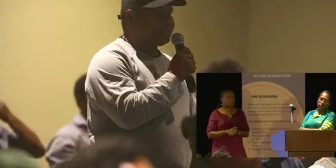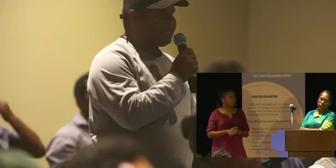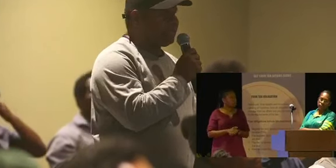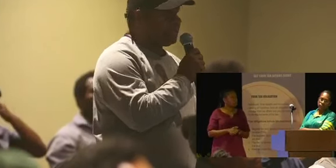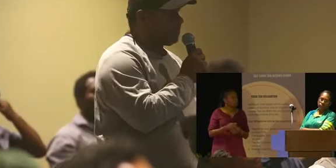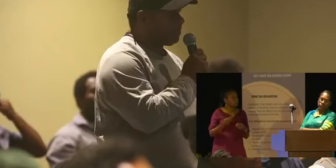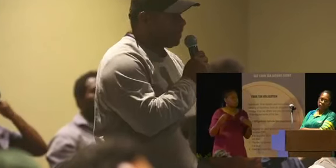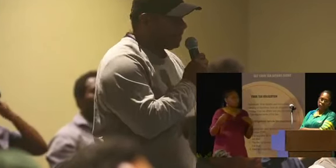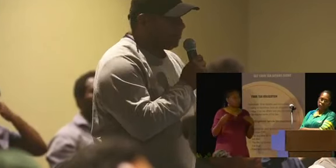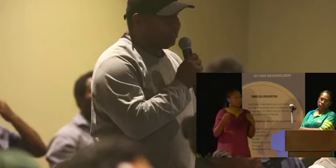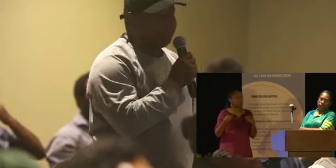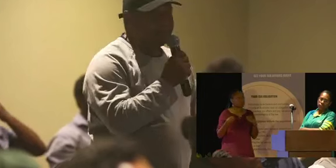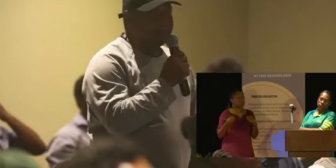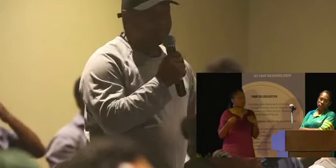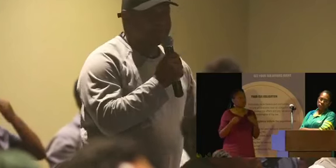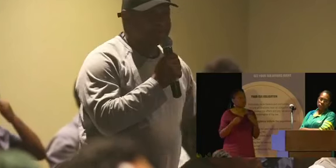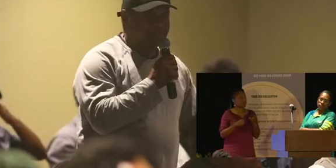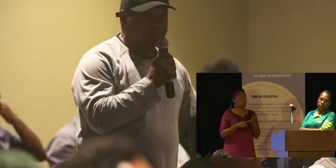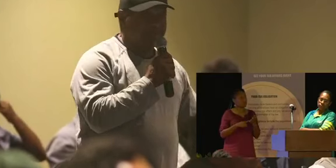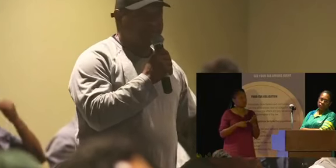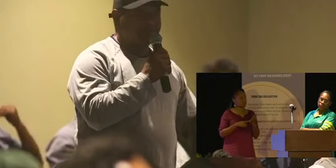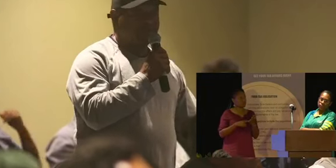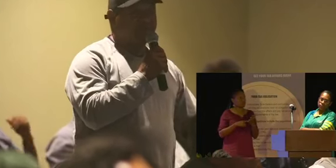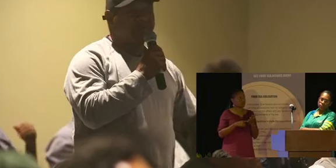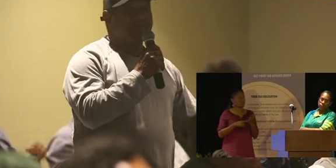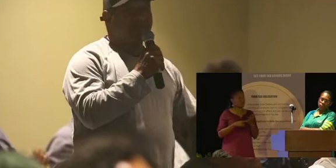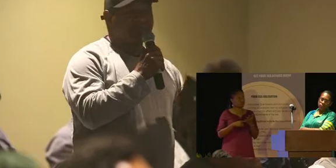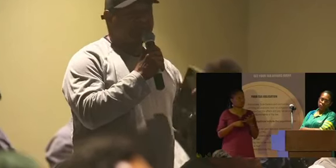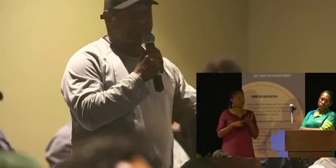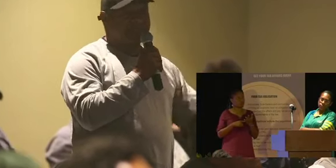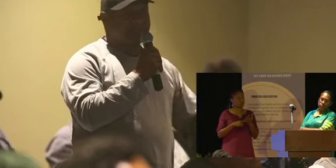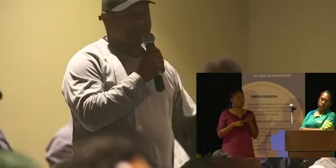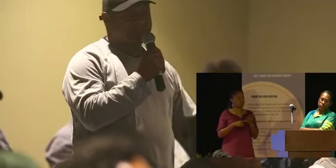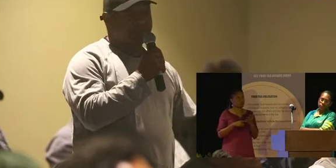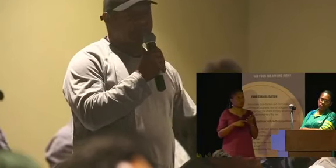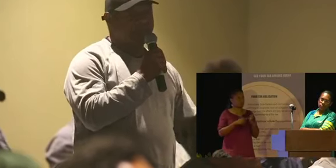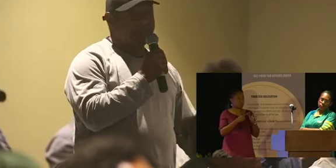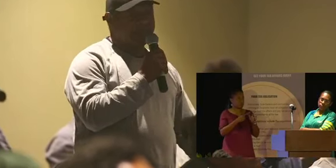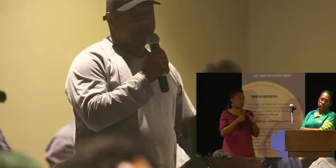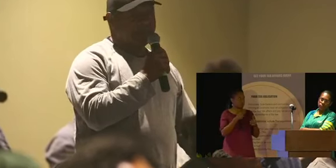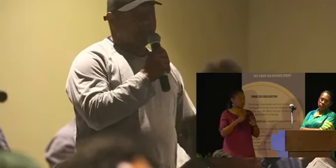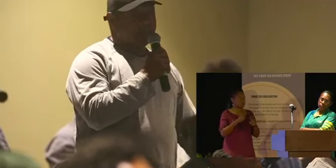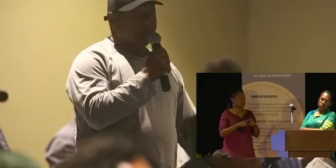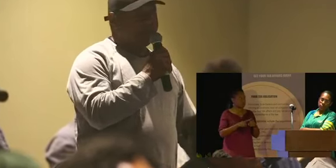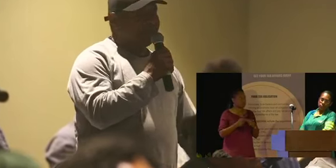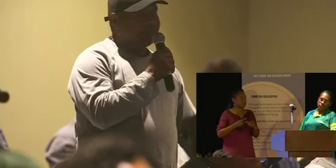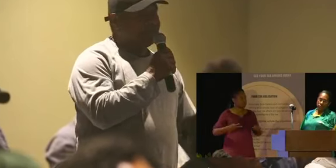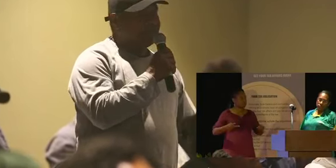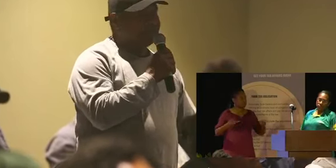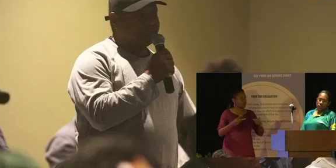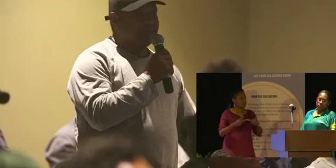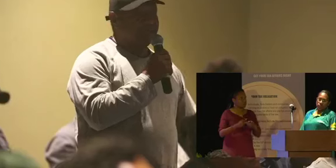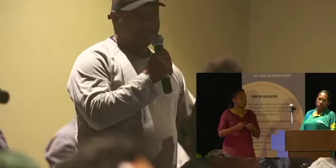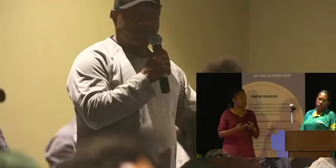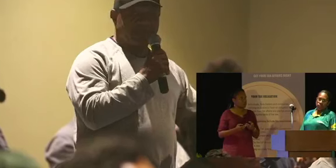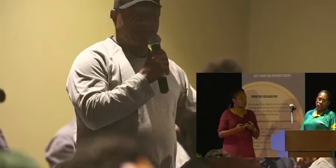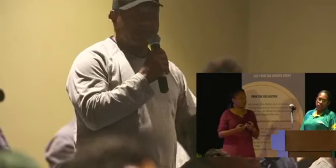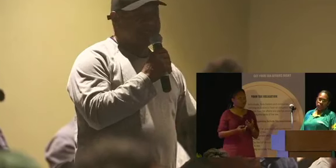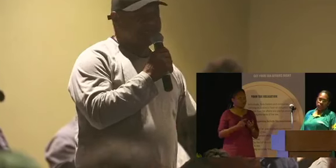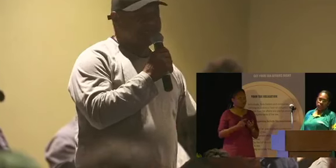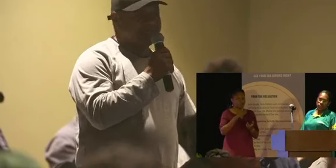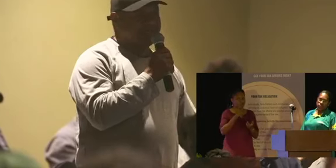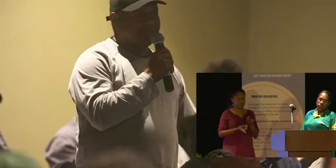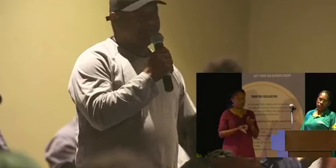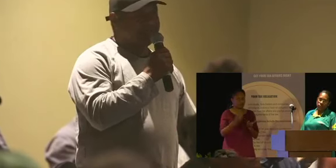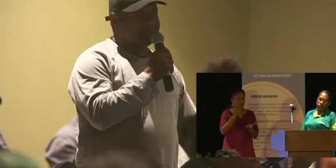this Latin, plenty of people me believe in all stuff of places where all banana update. Okay, I give my the